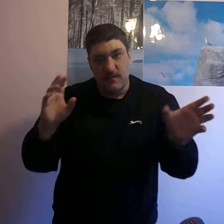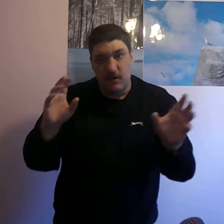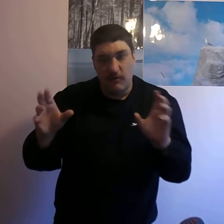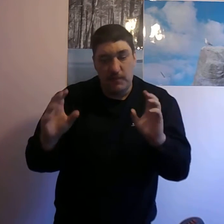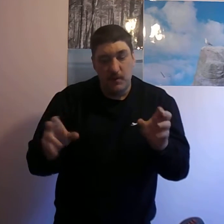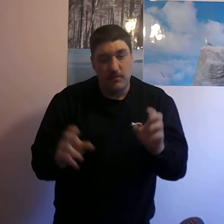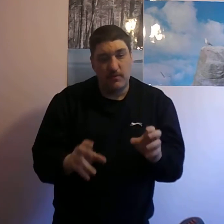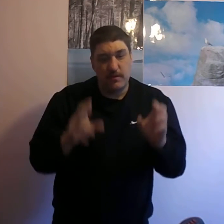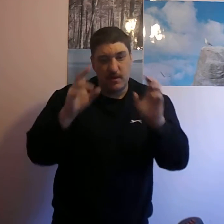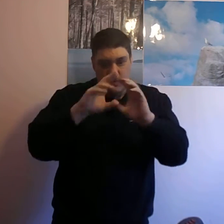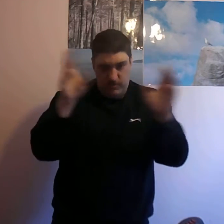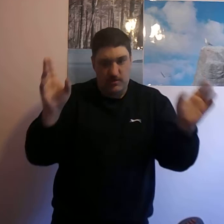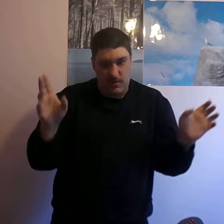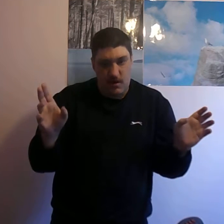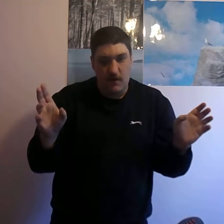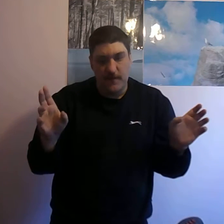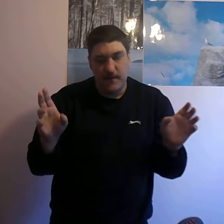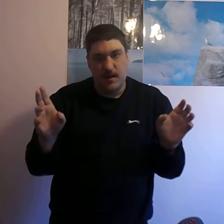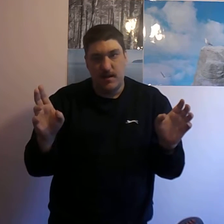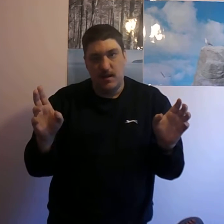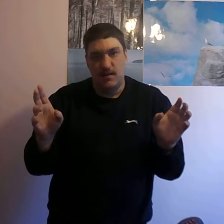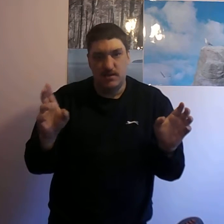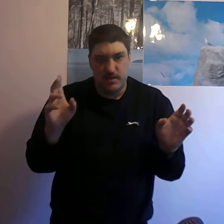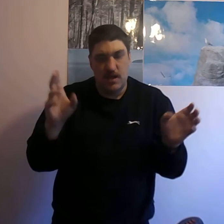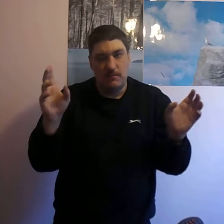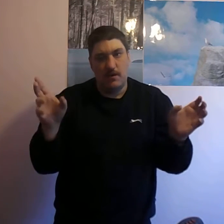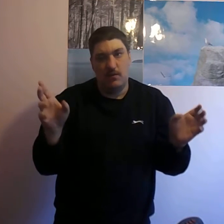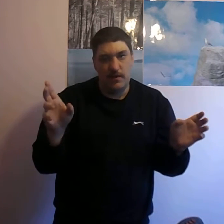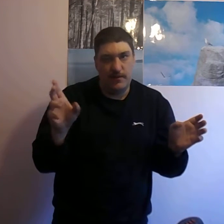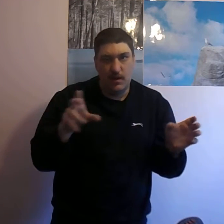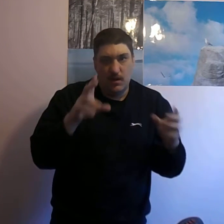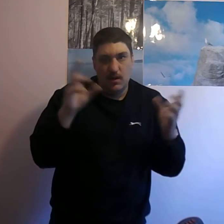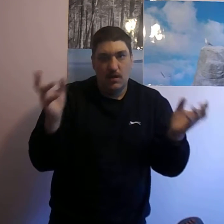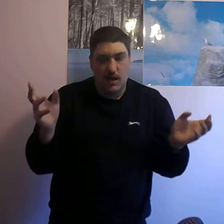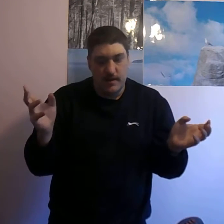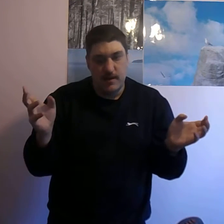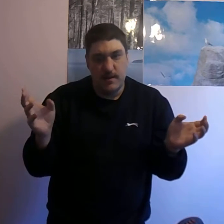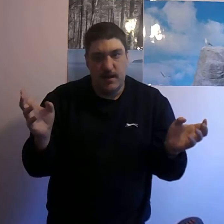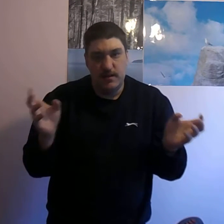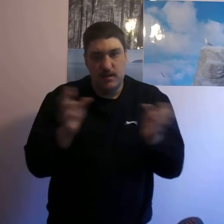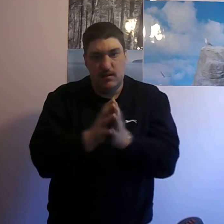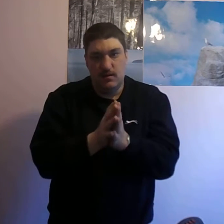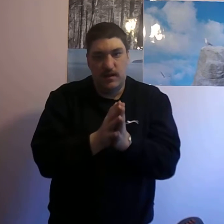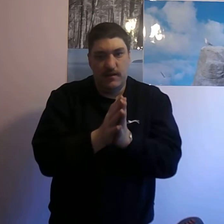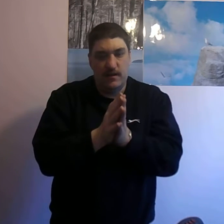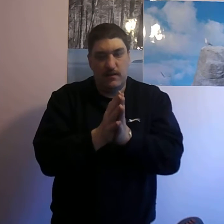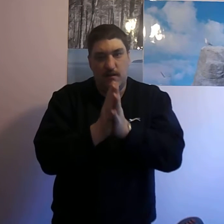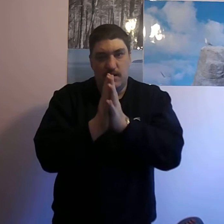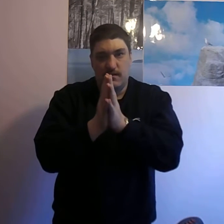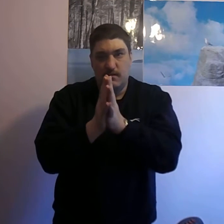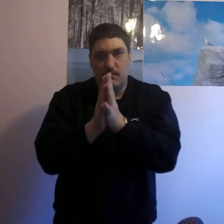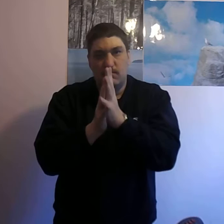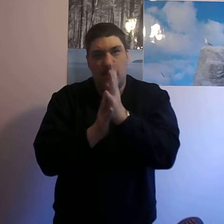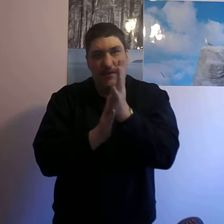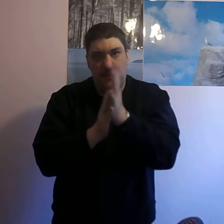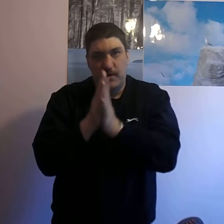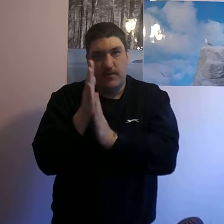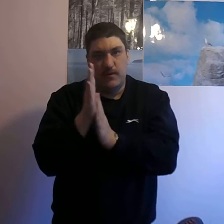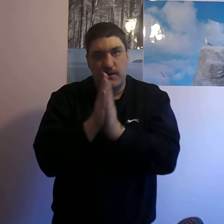solve puzzles. So you start off in this isolation chamber with, as I said, and to be honest with you, it